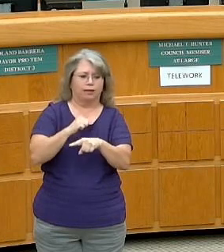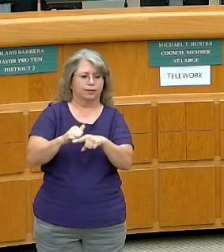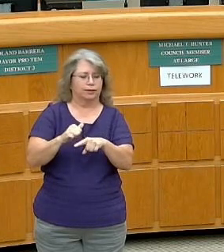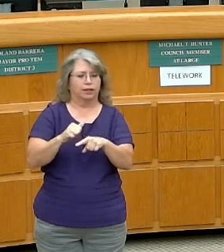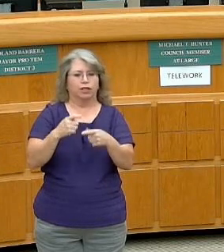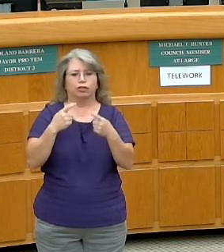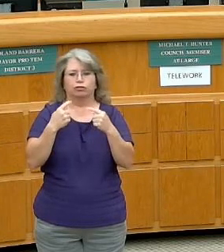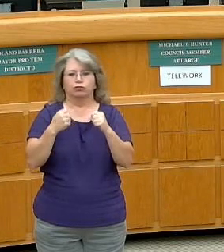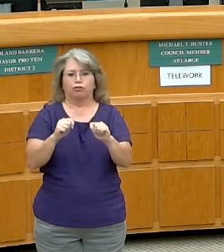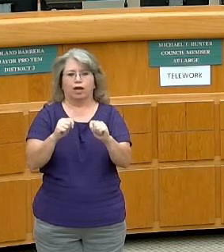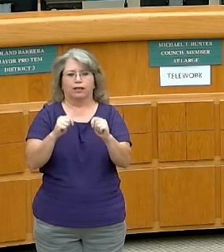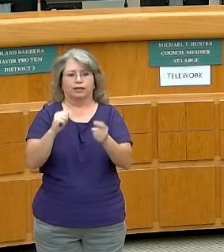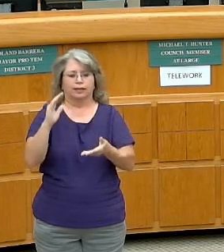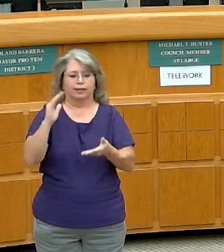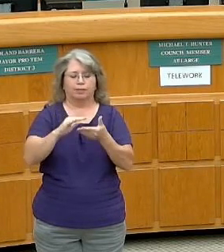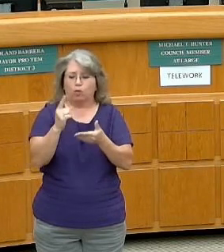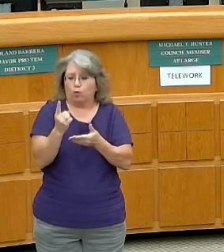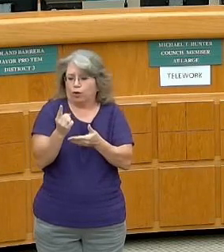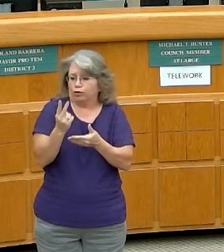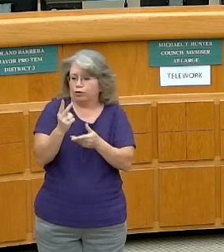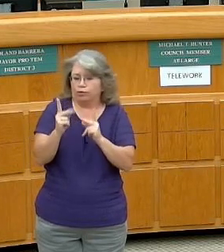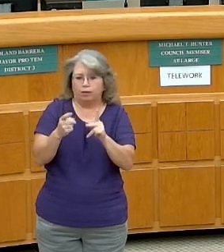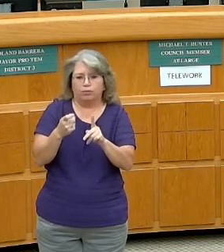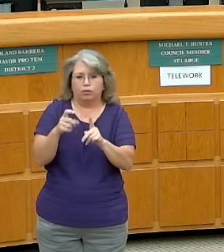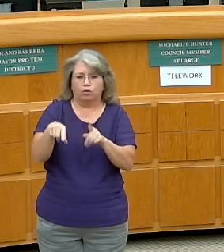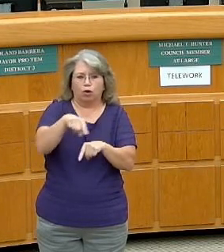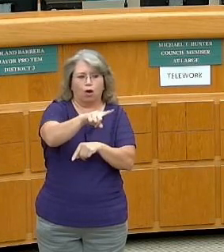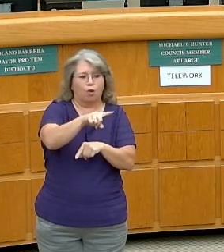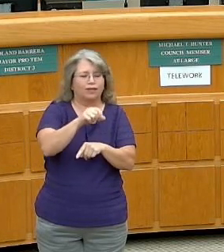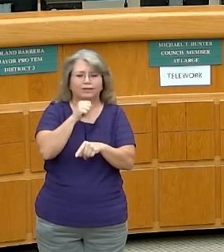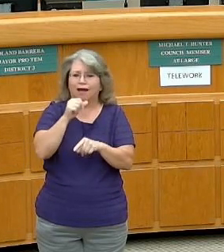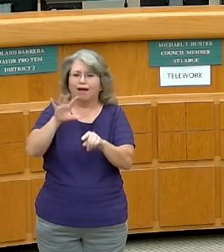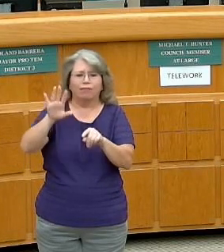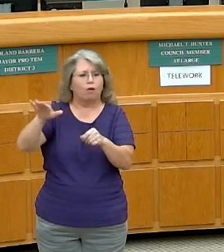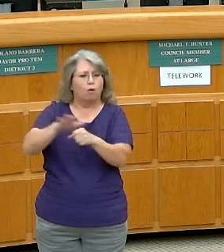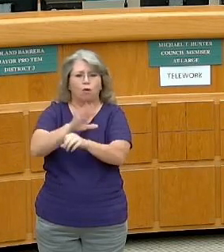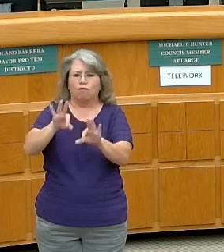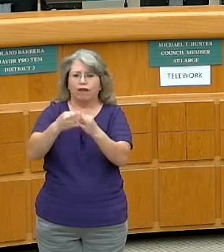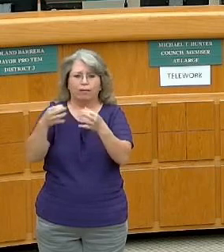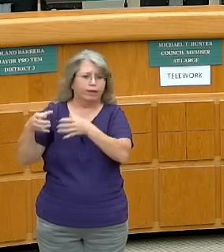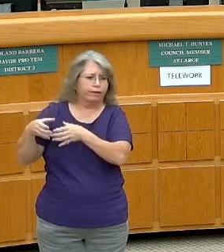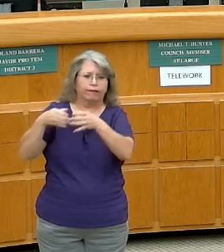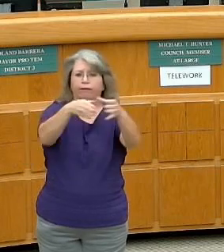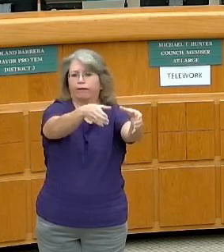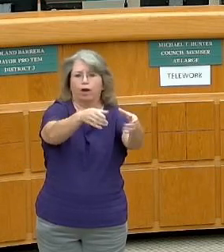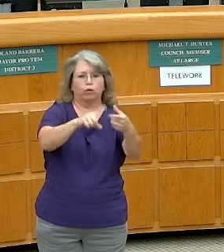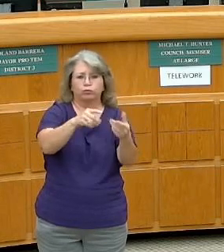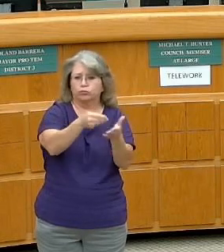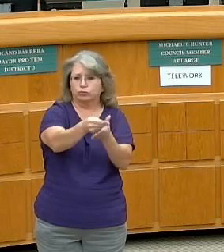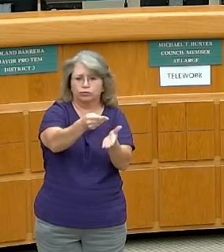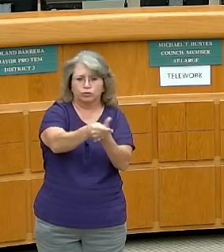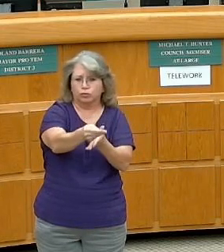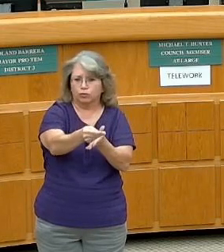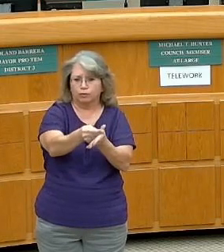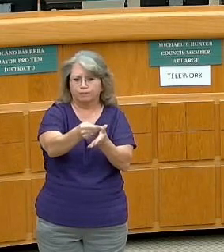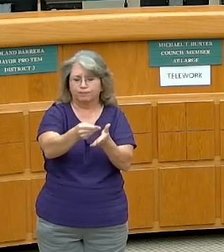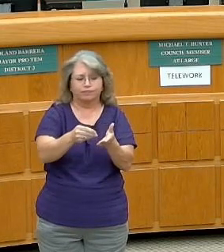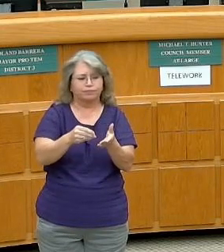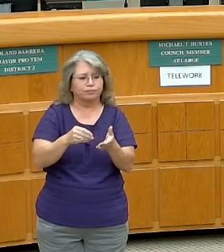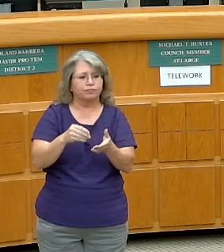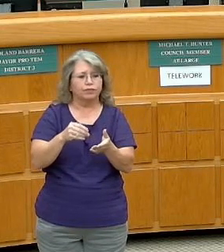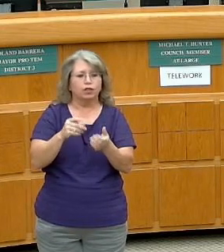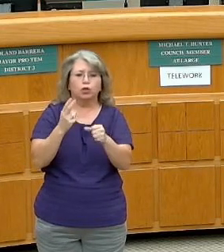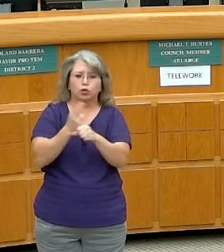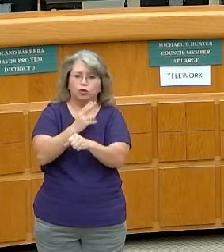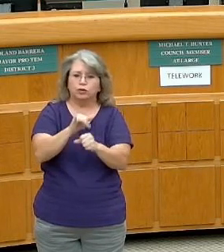1 or 2 per household. It's not a family outing. So make certain that you can use these techniques so that we can keep